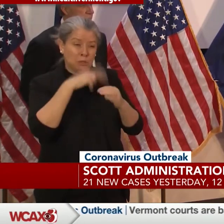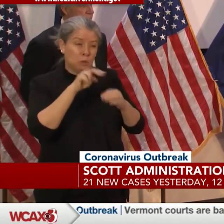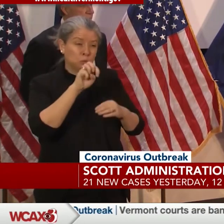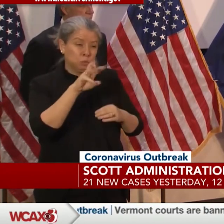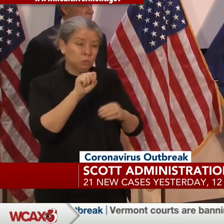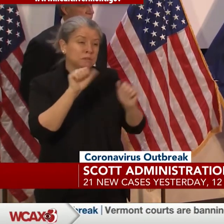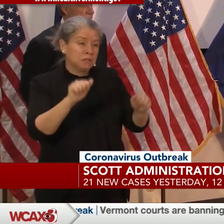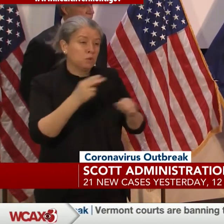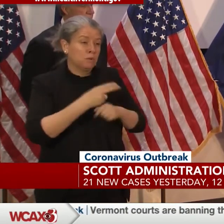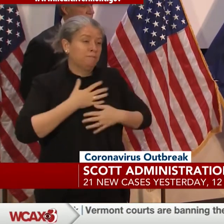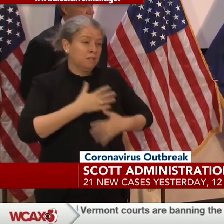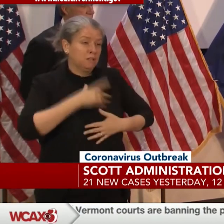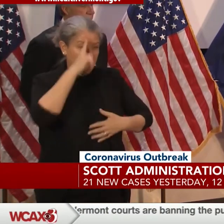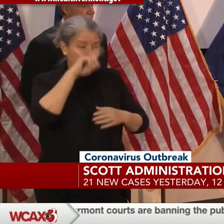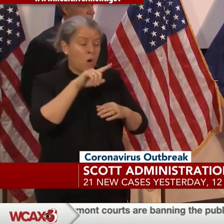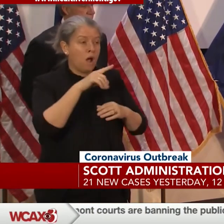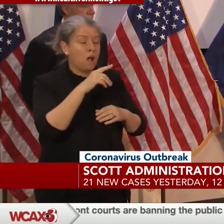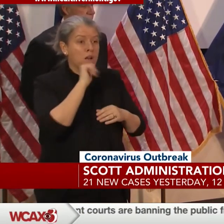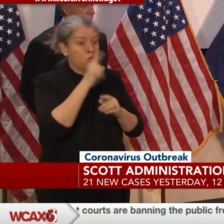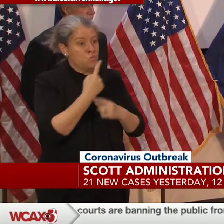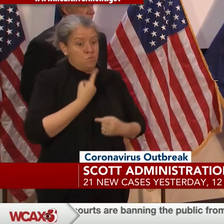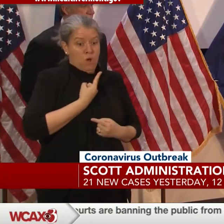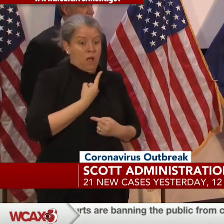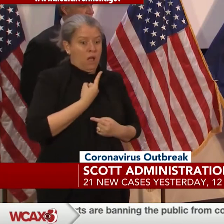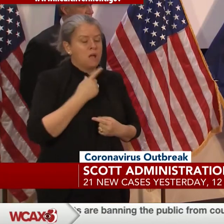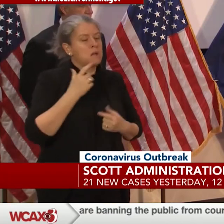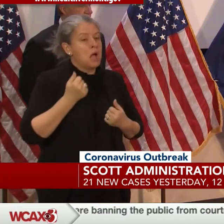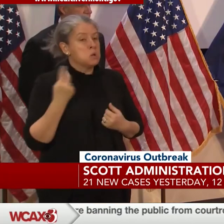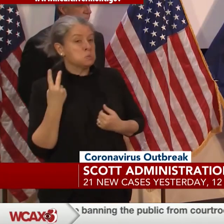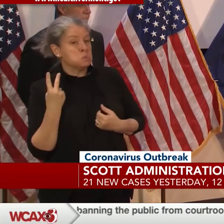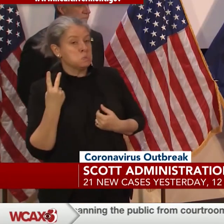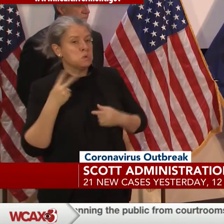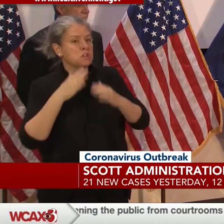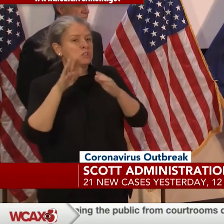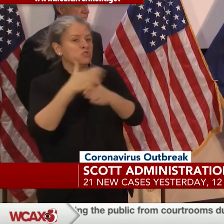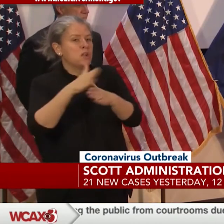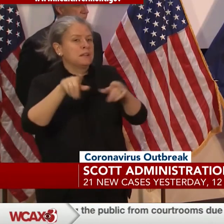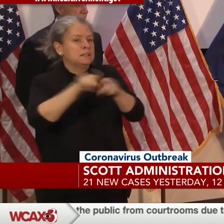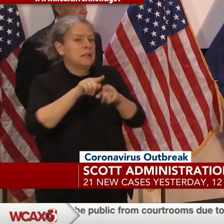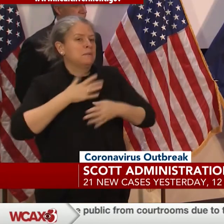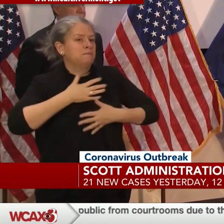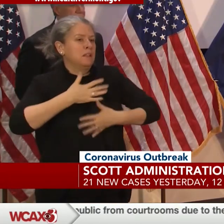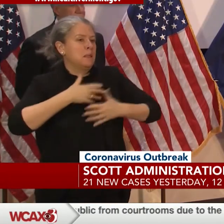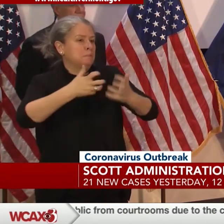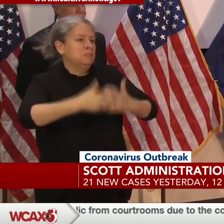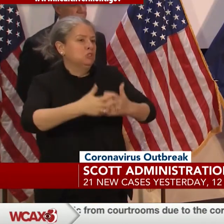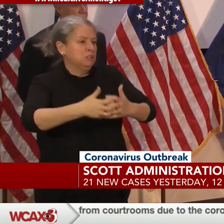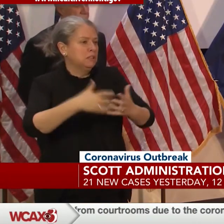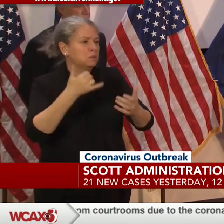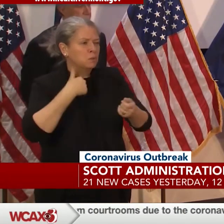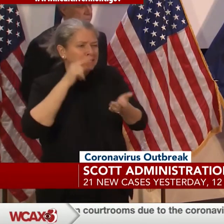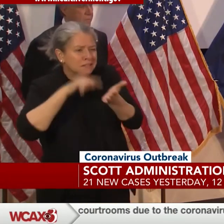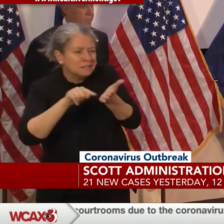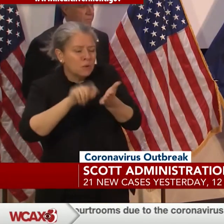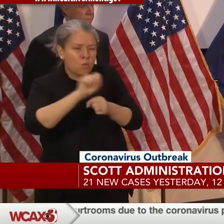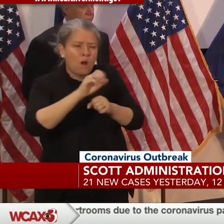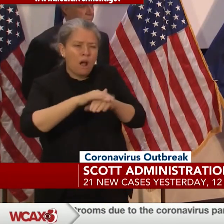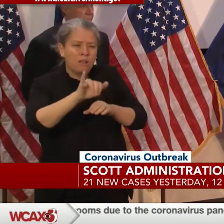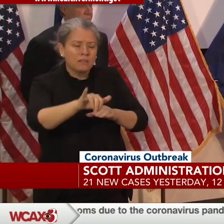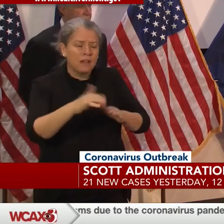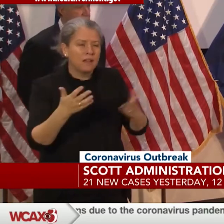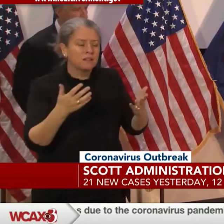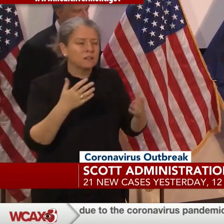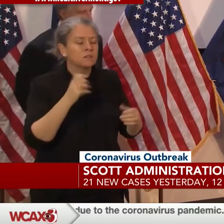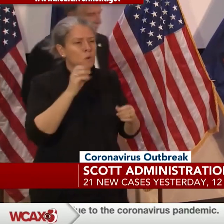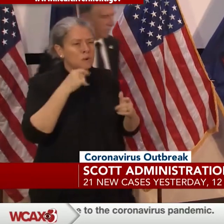And important to note that we're working in support of the healthcare professionals, the Department of Health, and the hospitals on those efforts in particular.